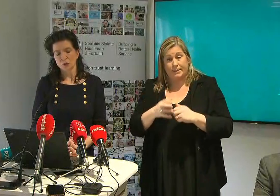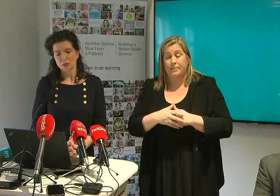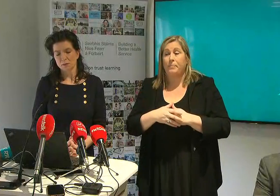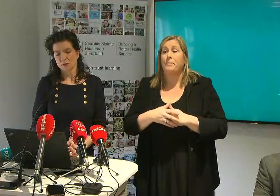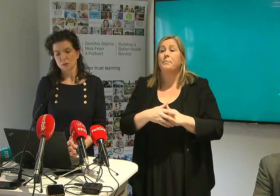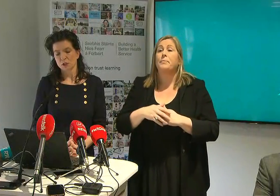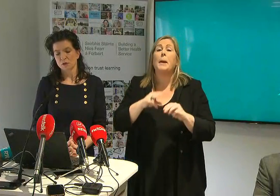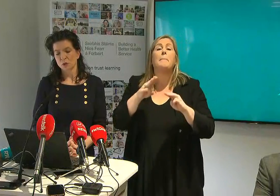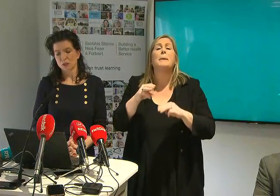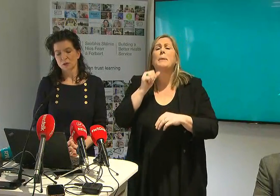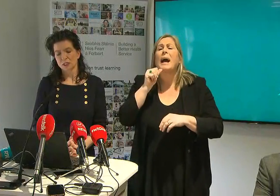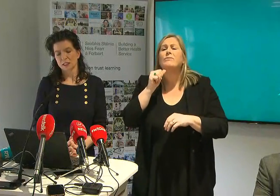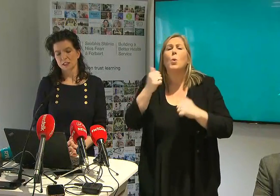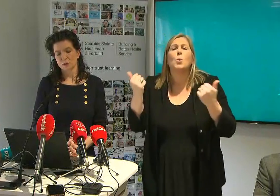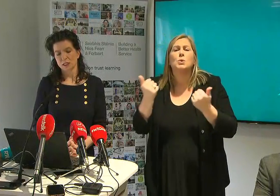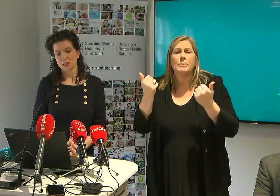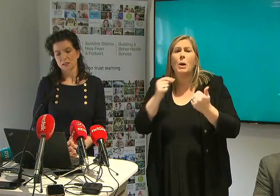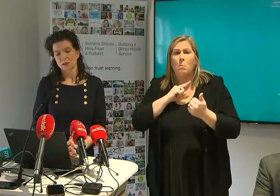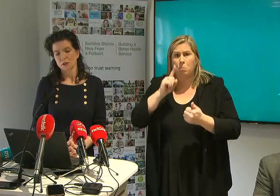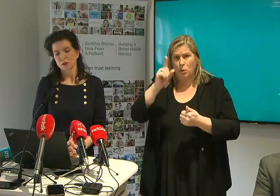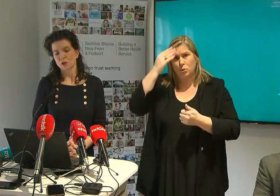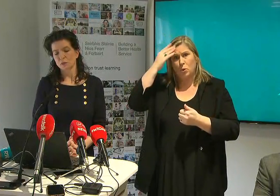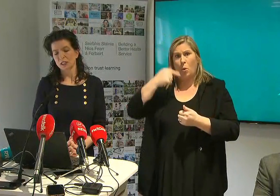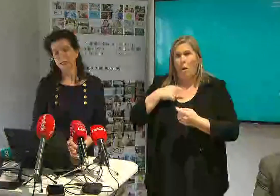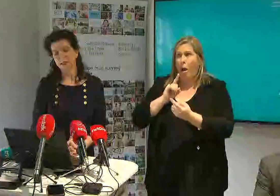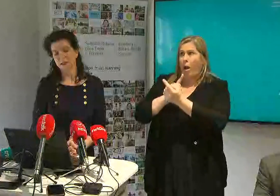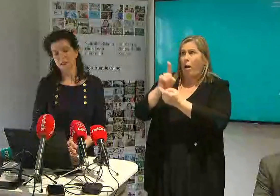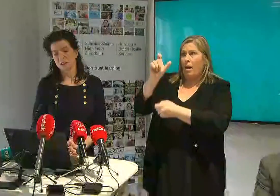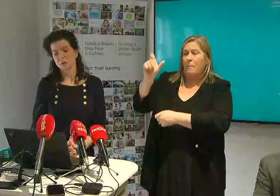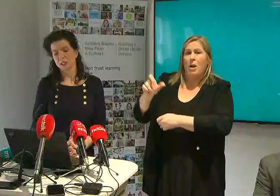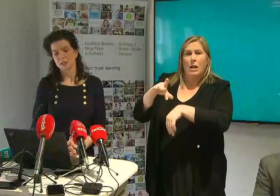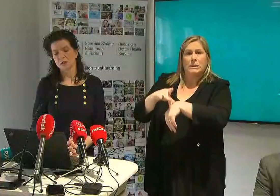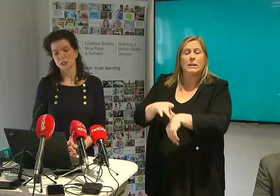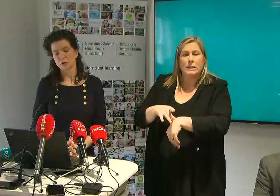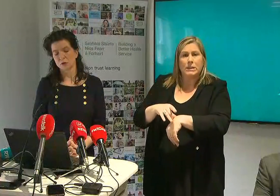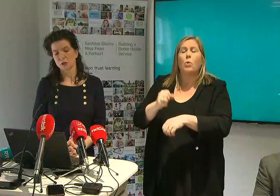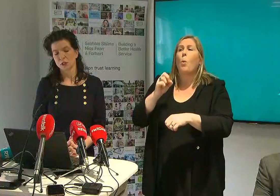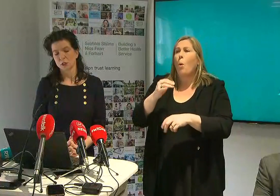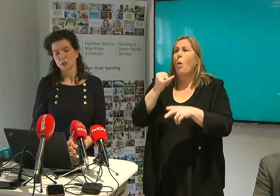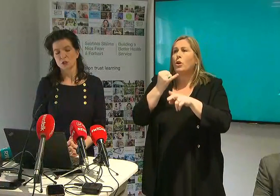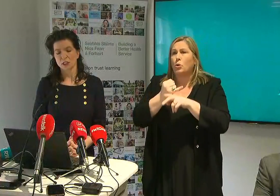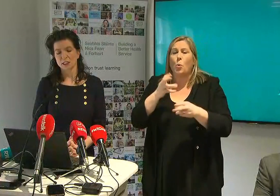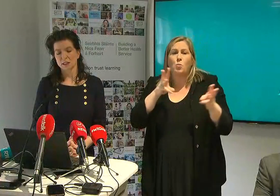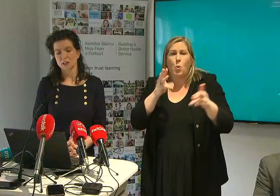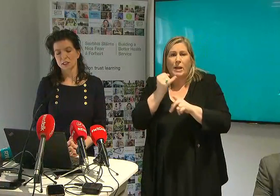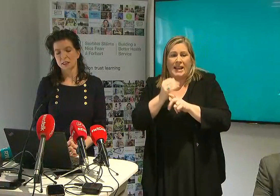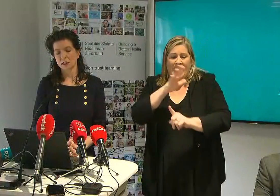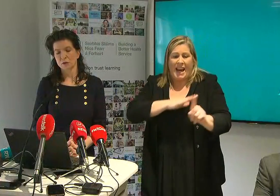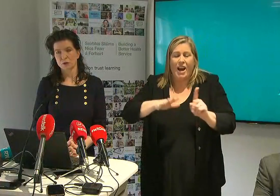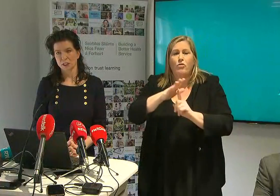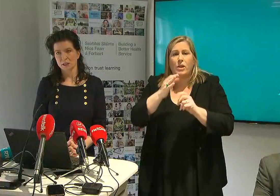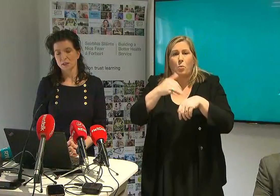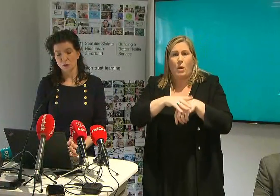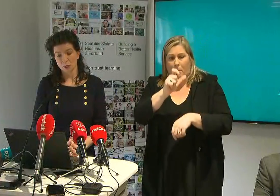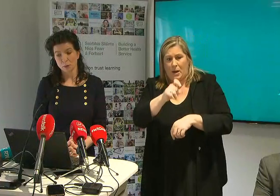Those who've no symptoms but have known close contact with a case or have been in a healthcare setting where cases are cared for should contact HSE Live